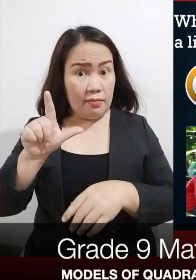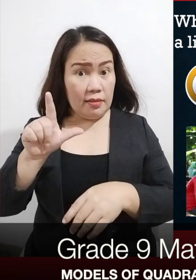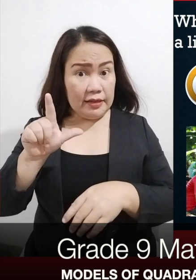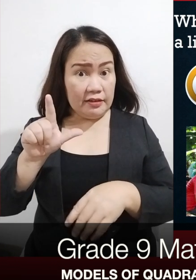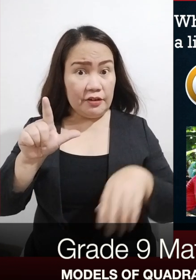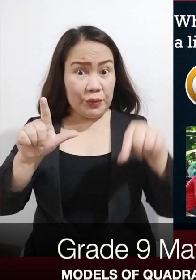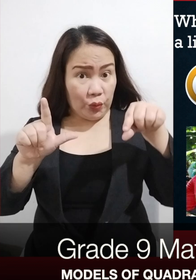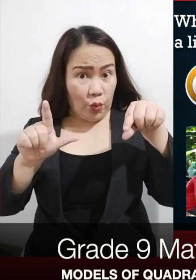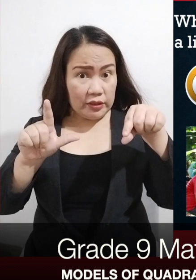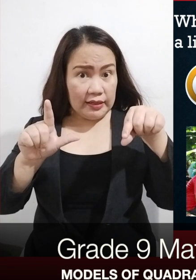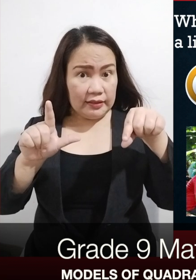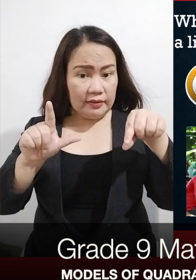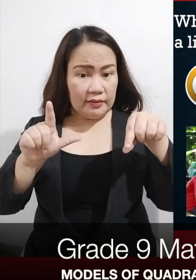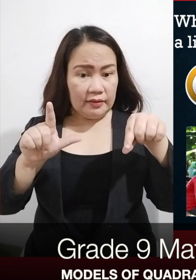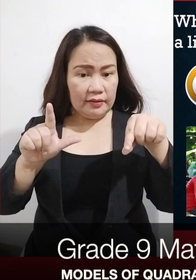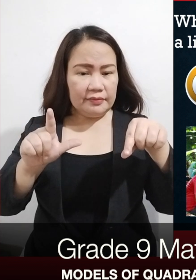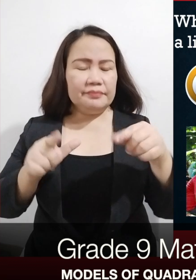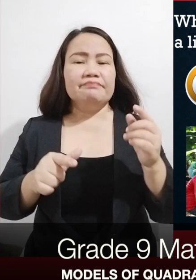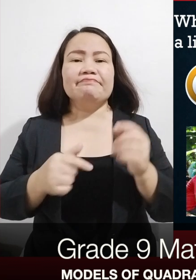or a quadratic function?